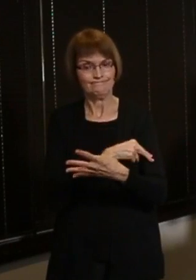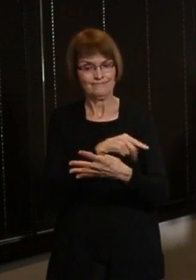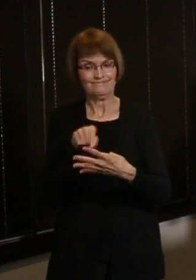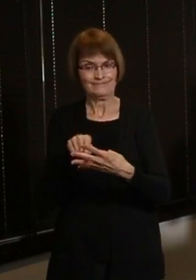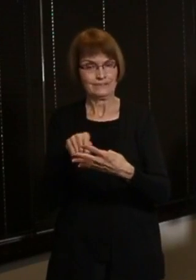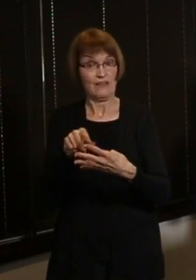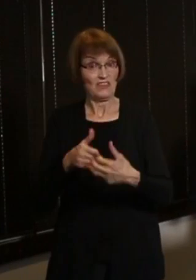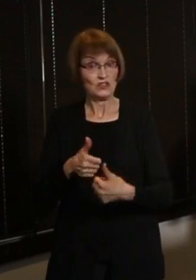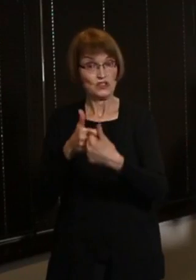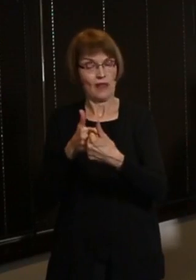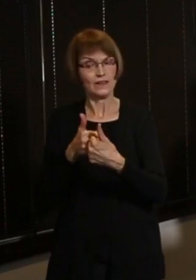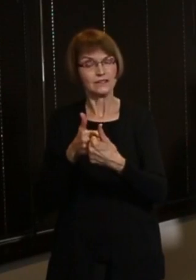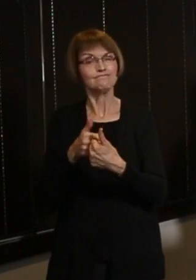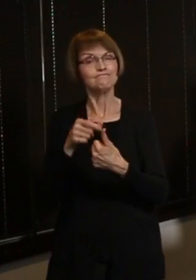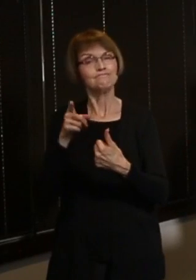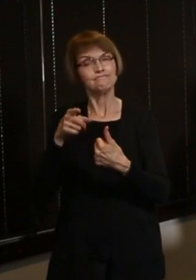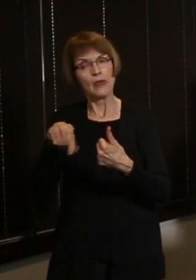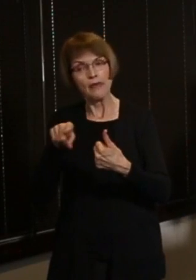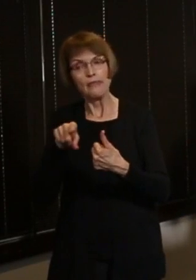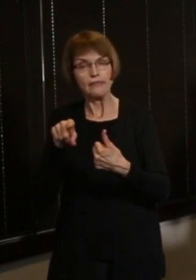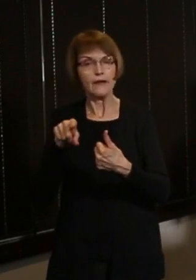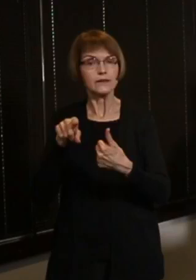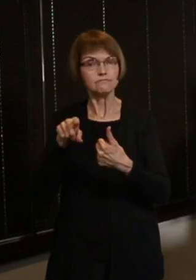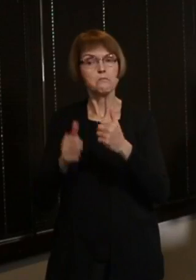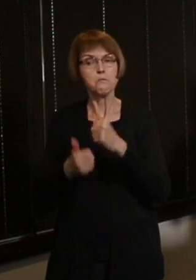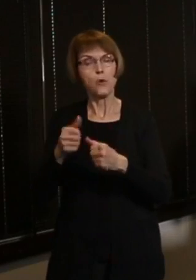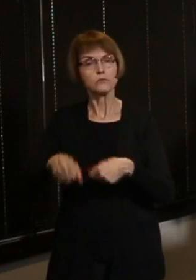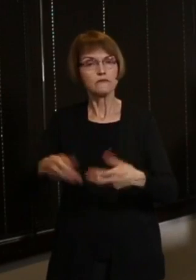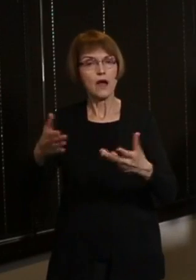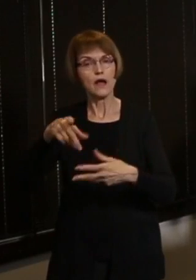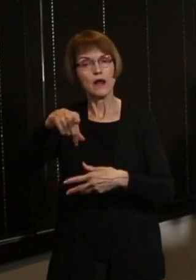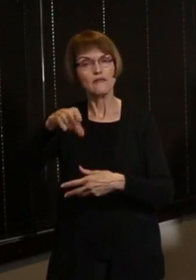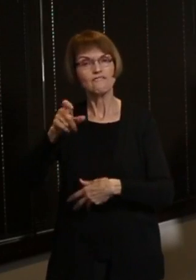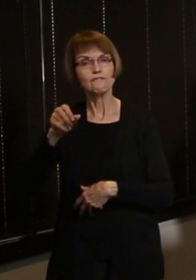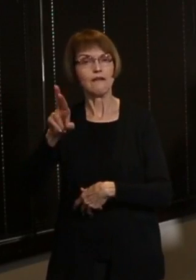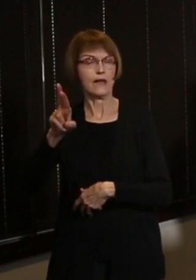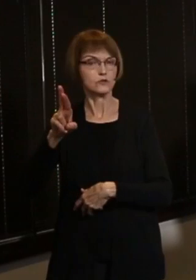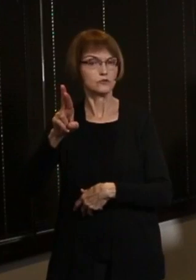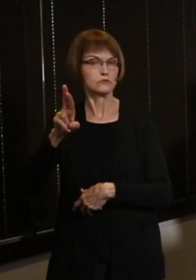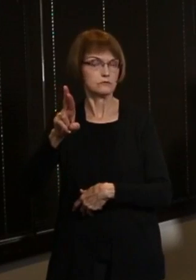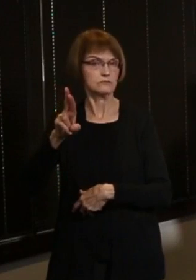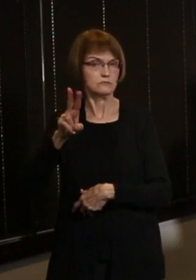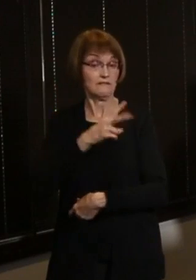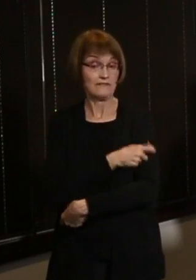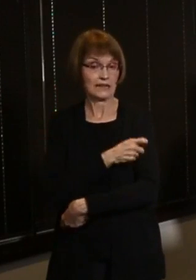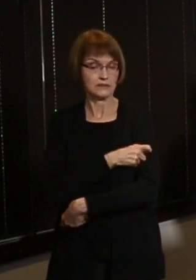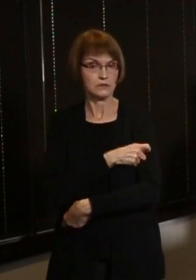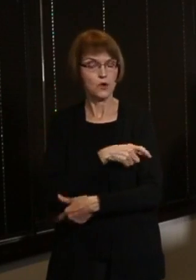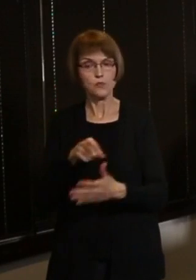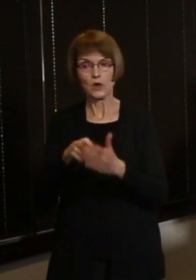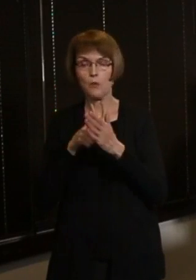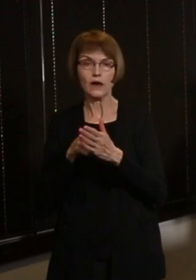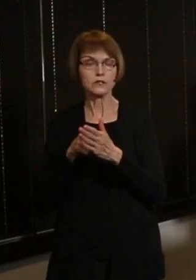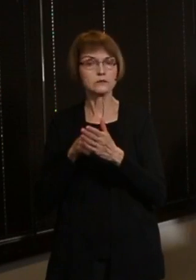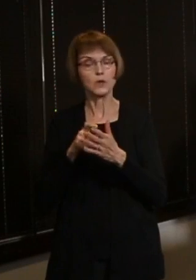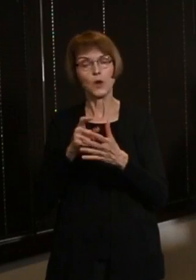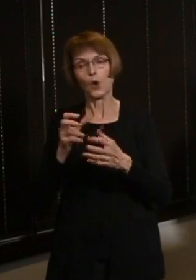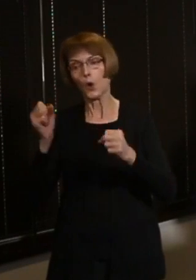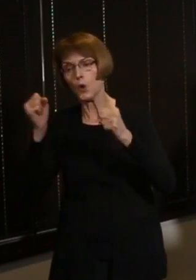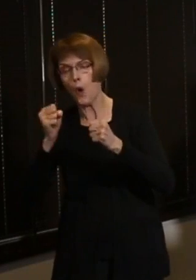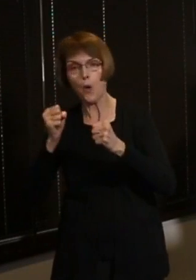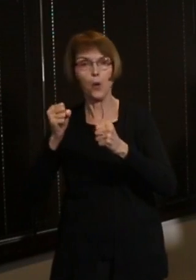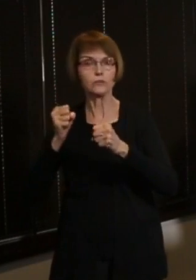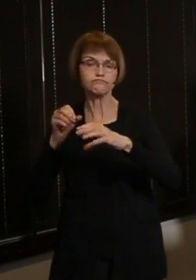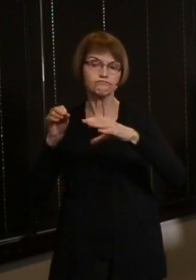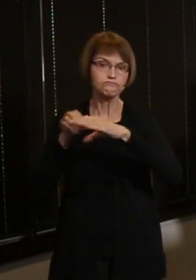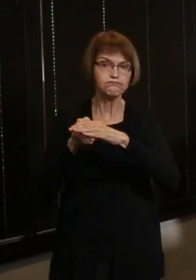side is dealing mostly with the Pfizer vaccine, which requires all of that ultra-cold refrigeration. And in order for us to plan